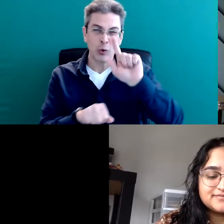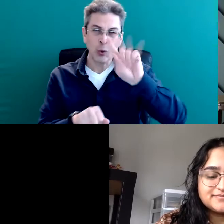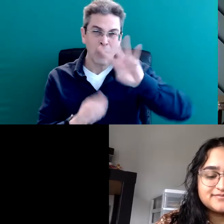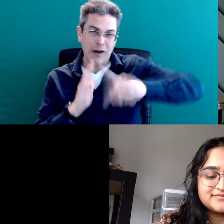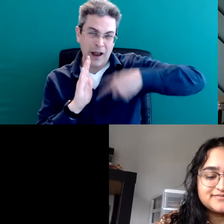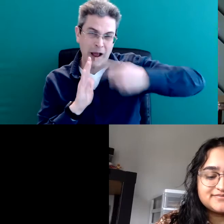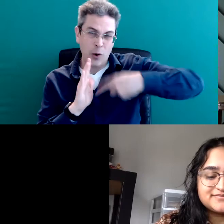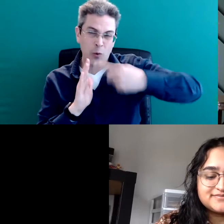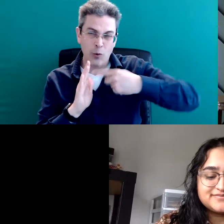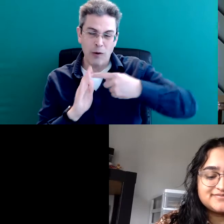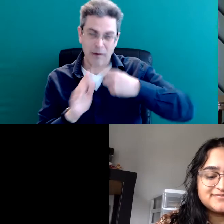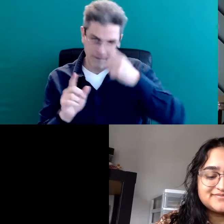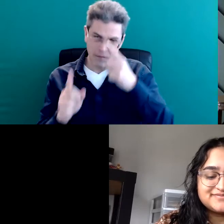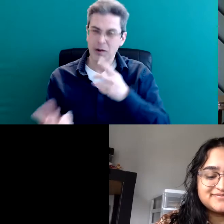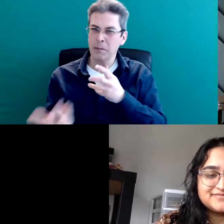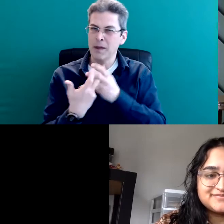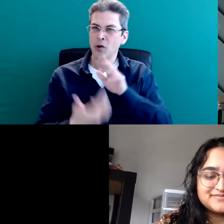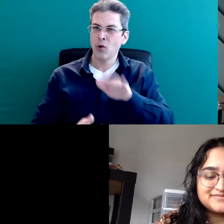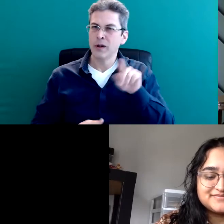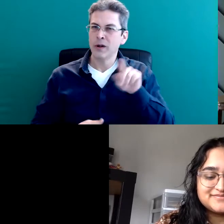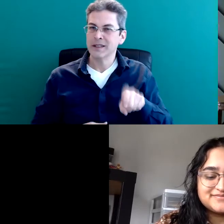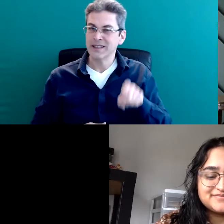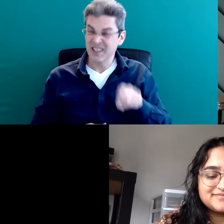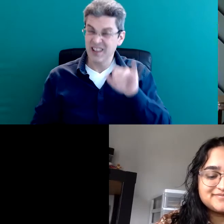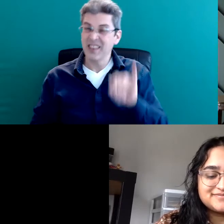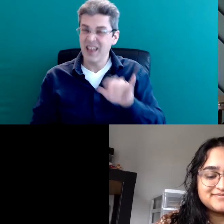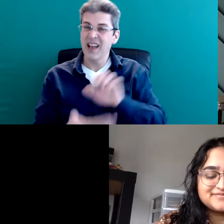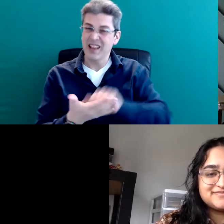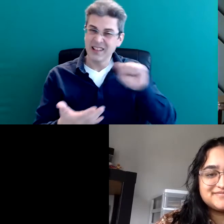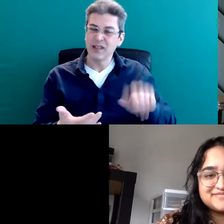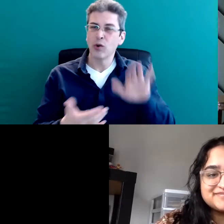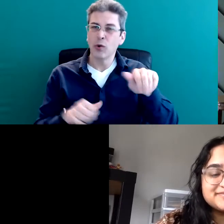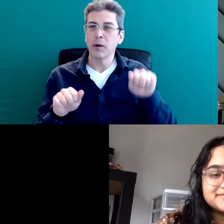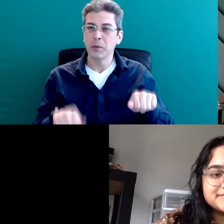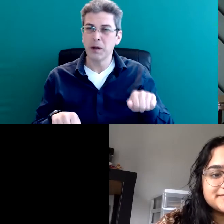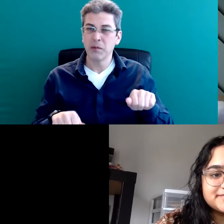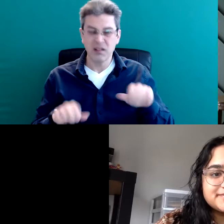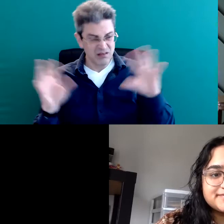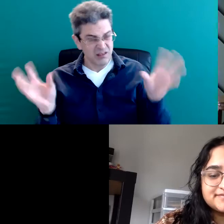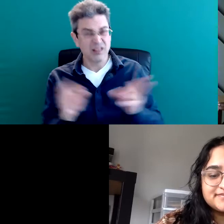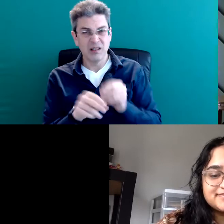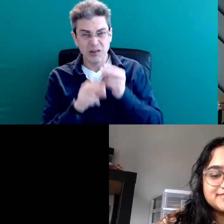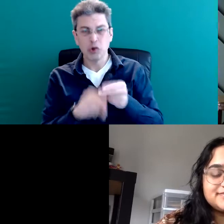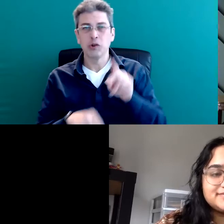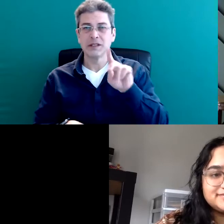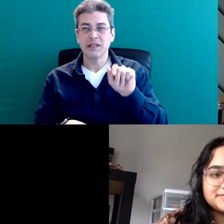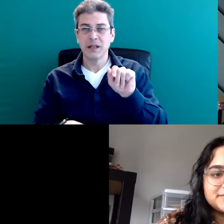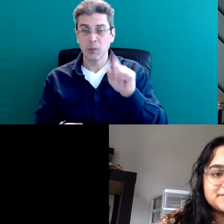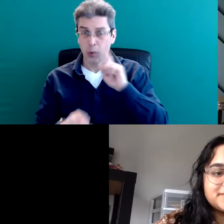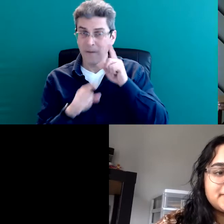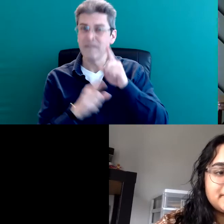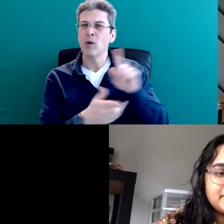is disabling. Every form of racism is meant to be disabling because we are meant to eradicate